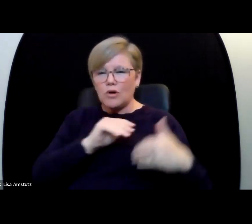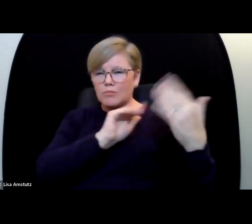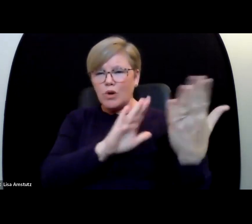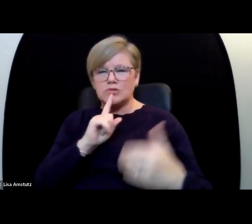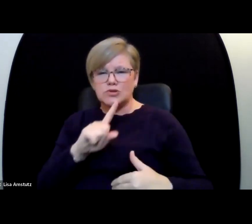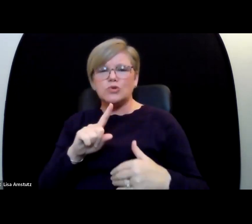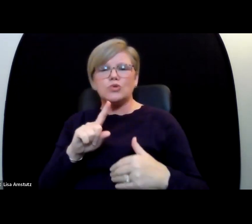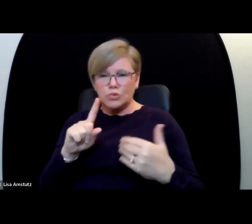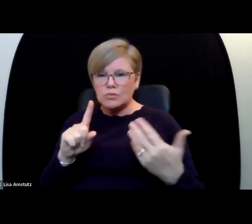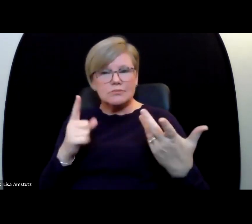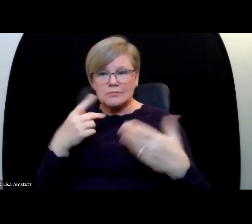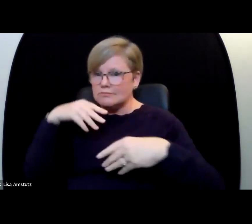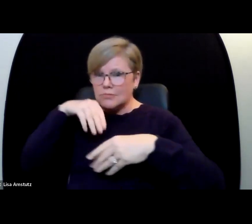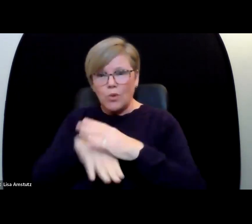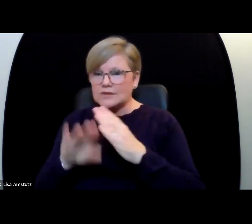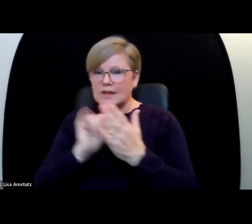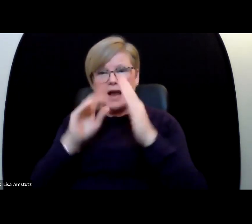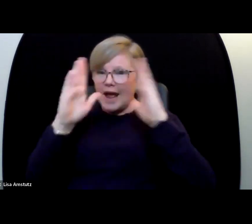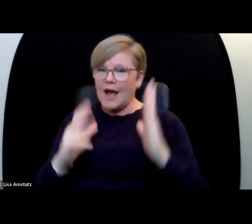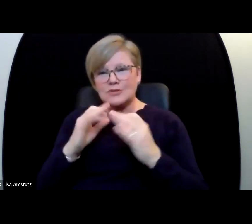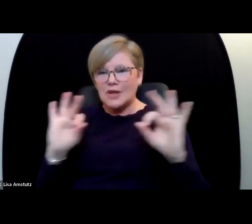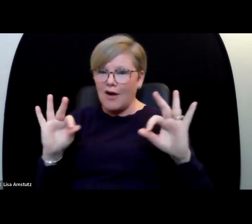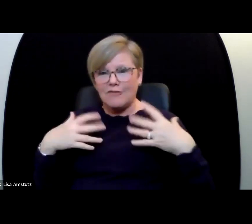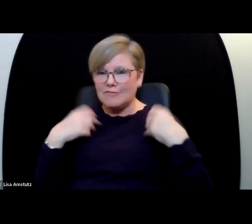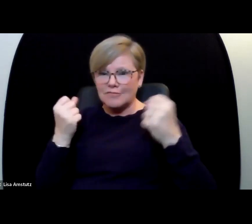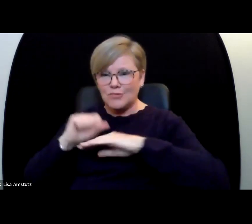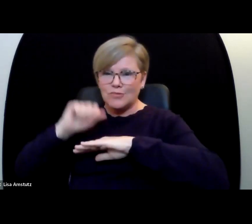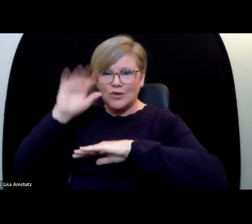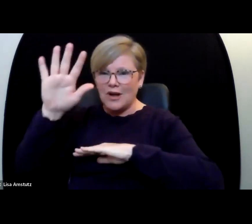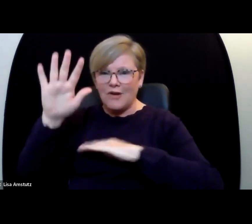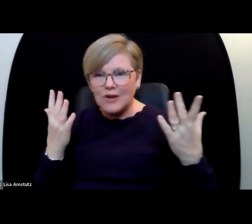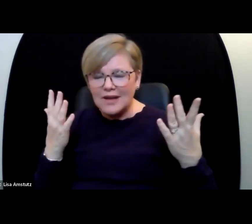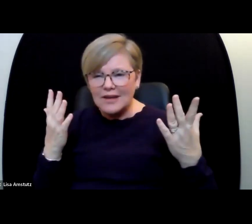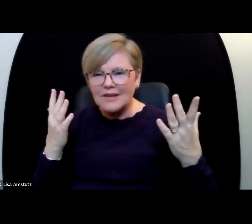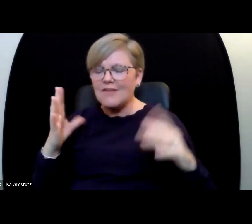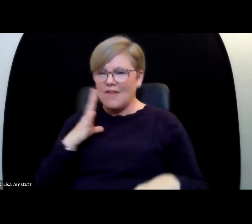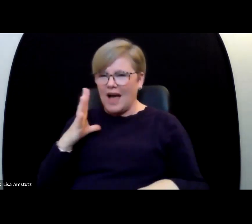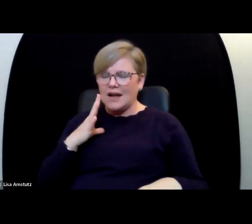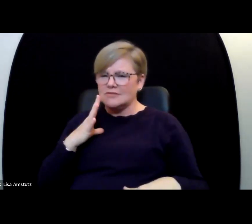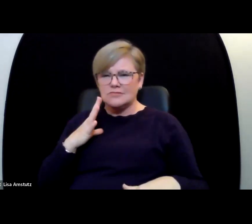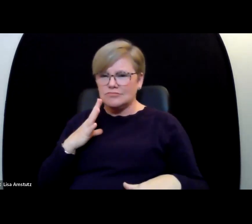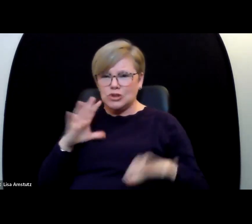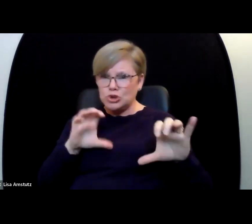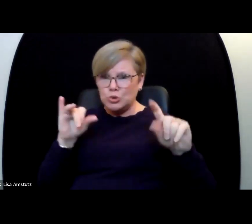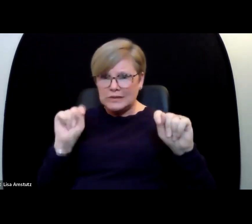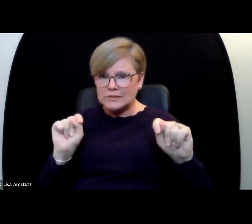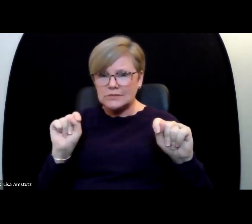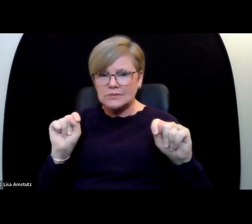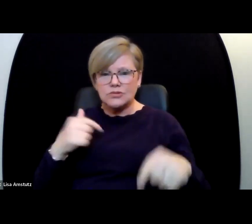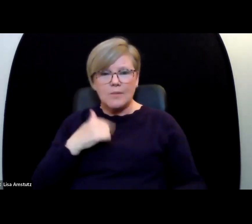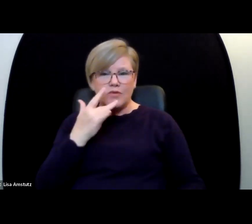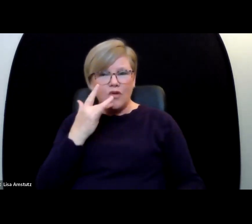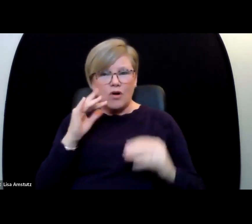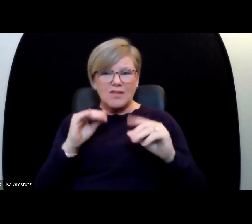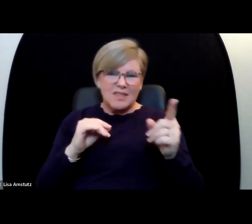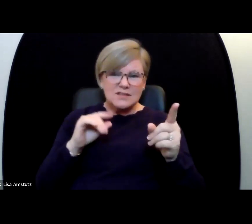house of recovery is the path I want them to take. Ideally, do I personally prefer some more than others? Yeah, but